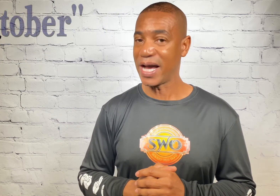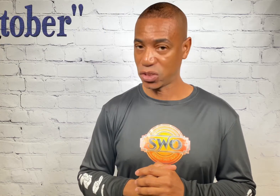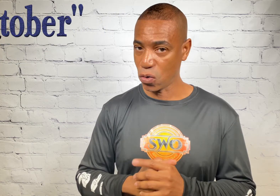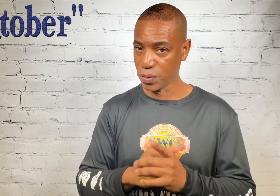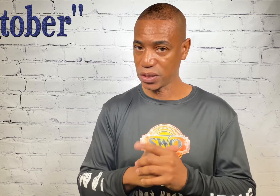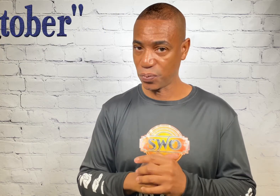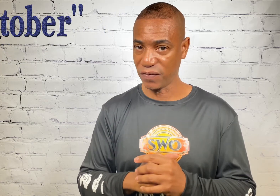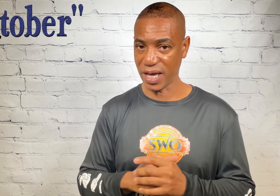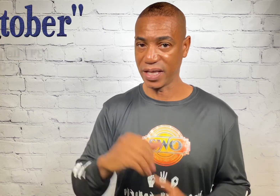October is abbreviated.